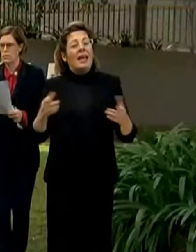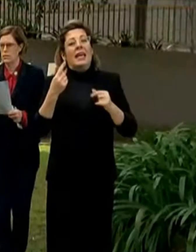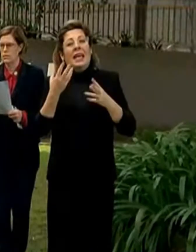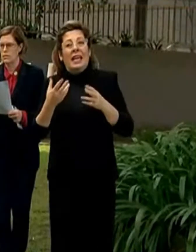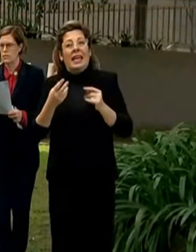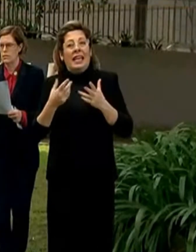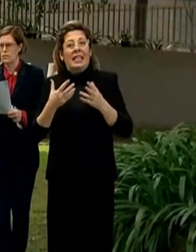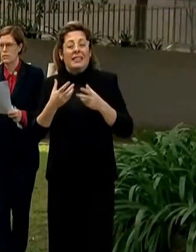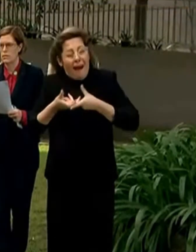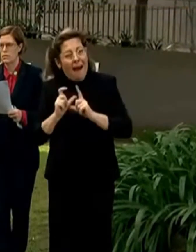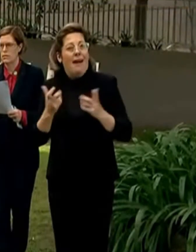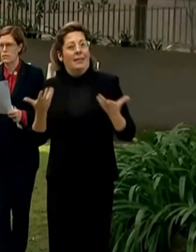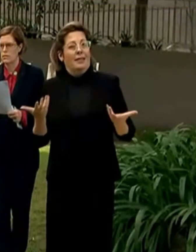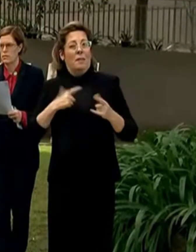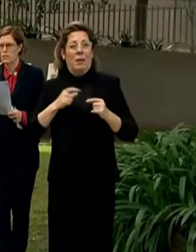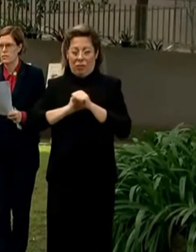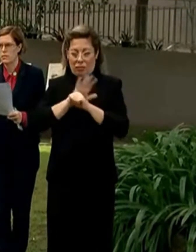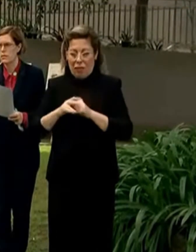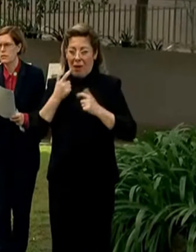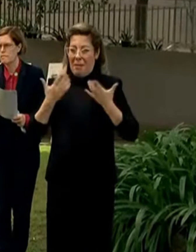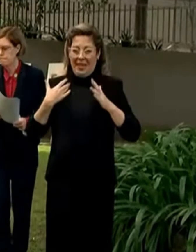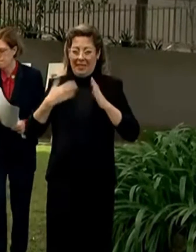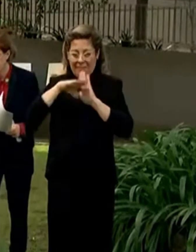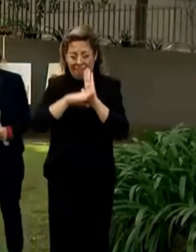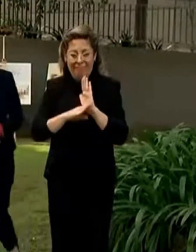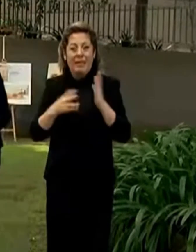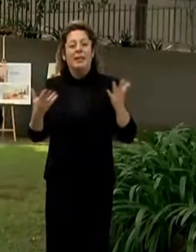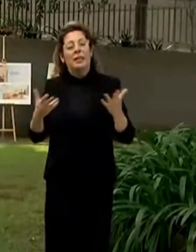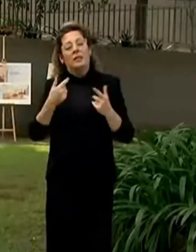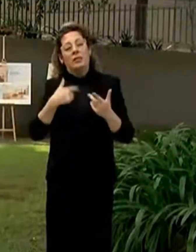We'll speak about the purpose-built unit, and then we'll take your questions.